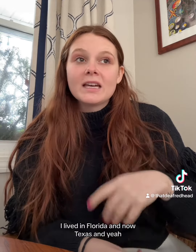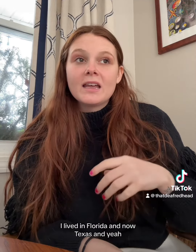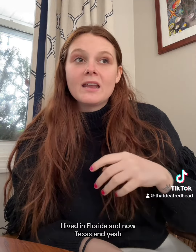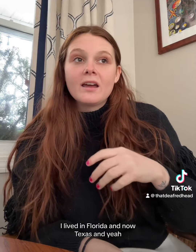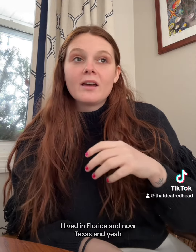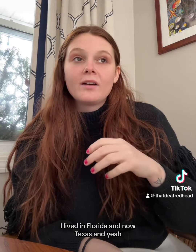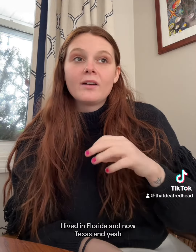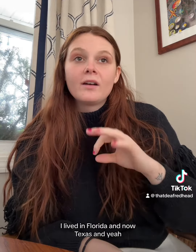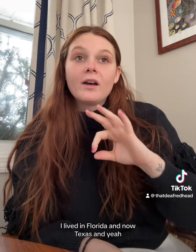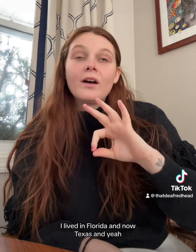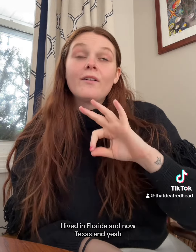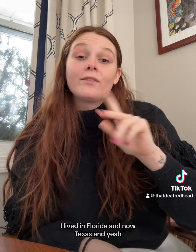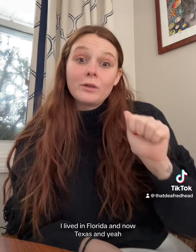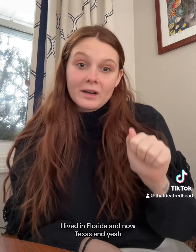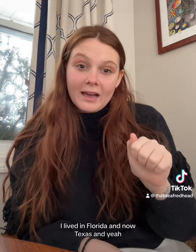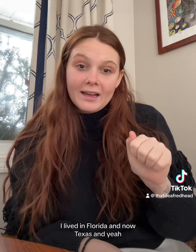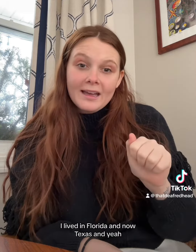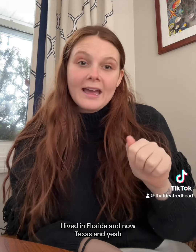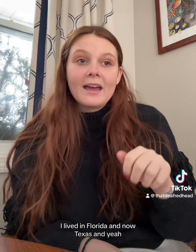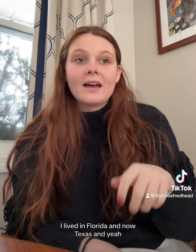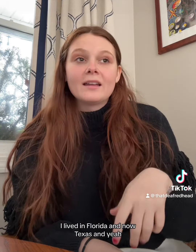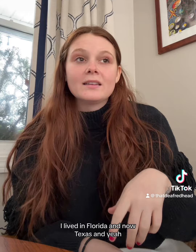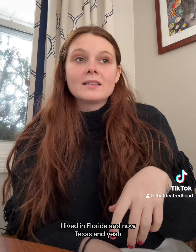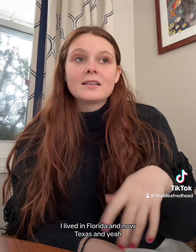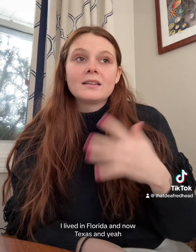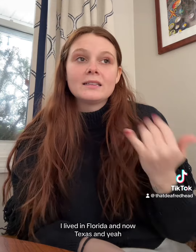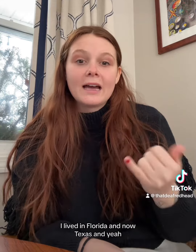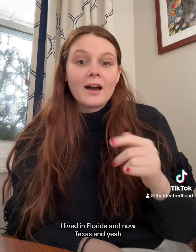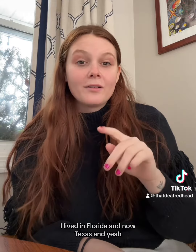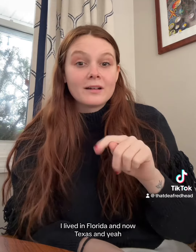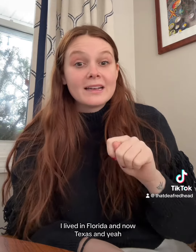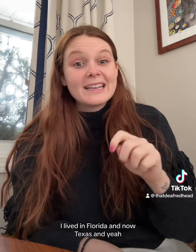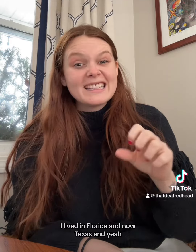in Florida and now